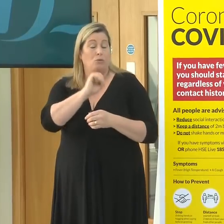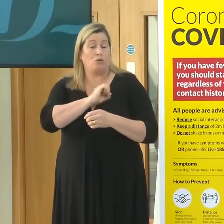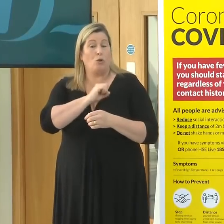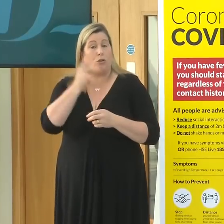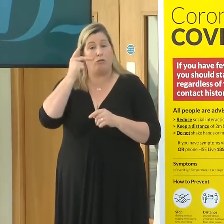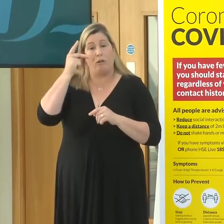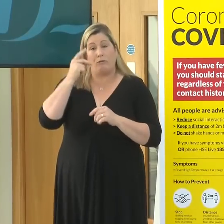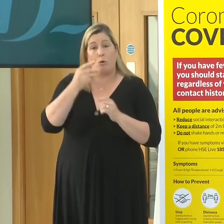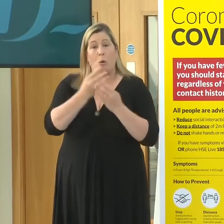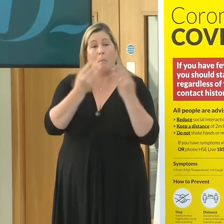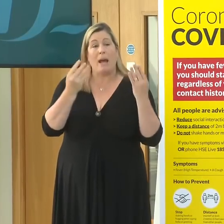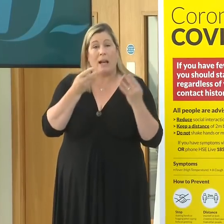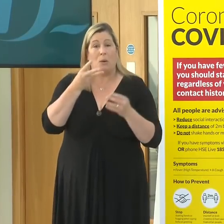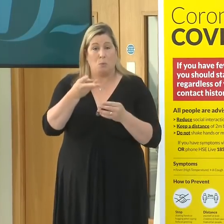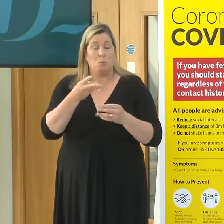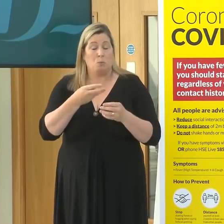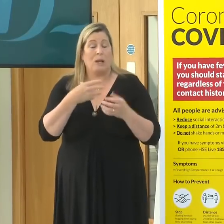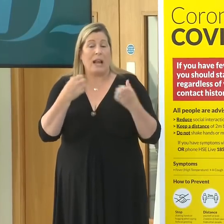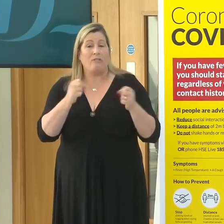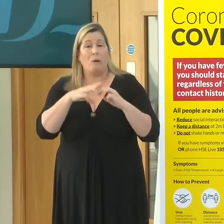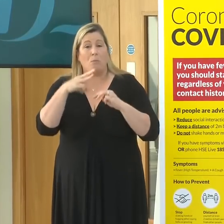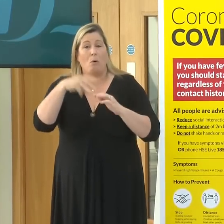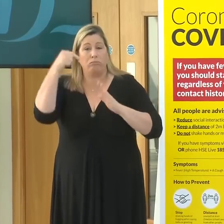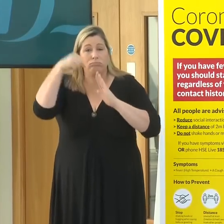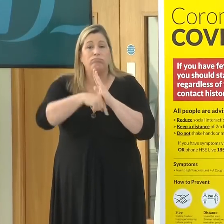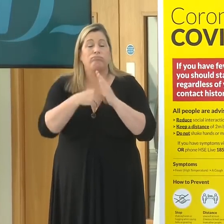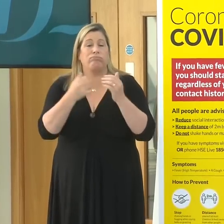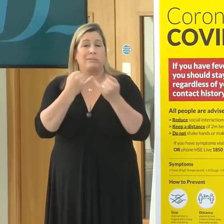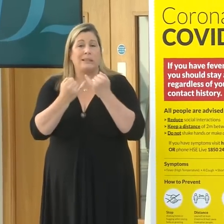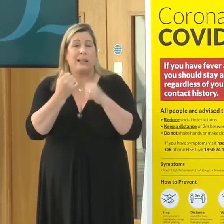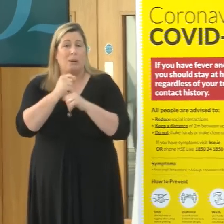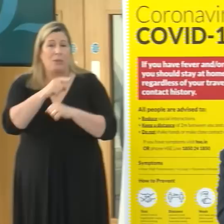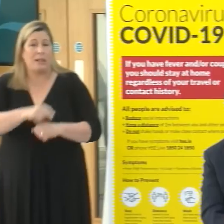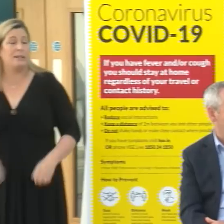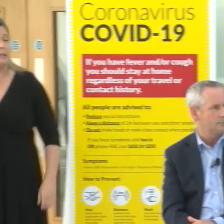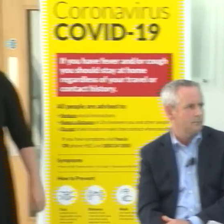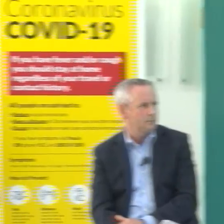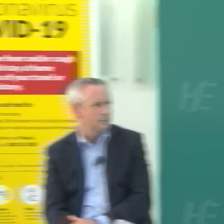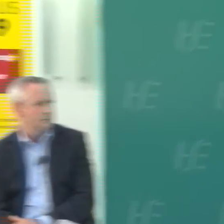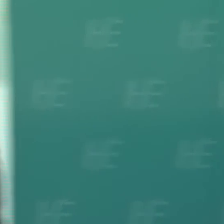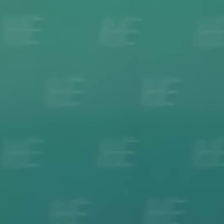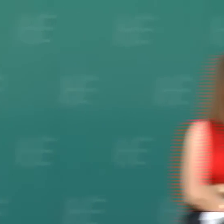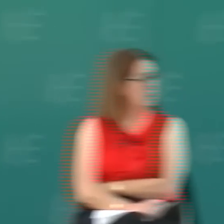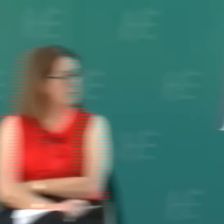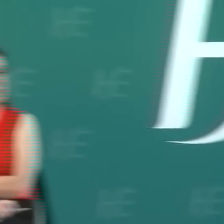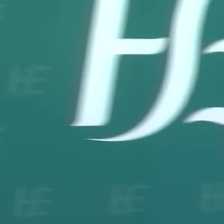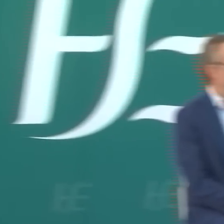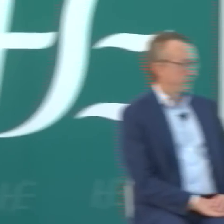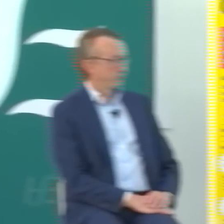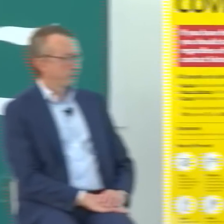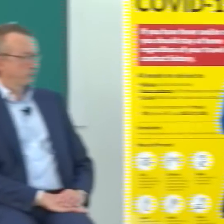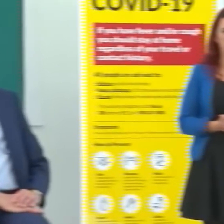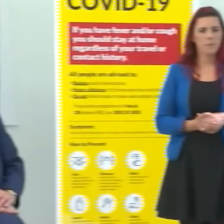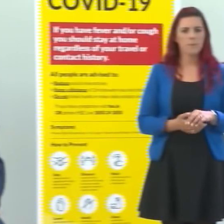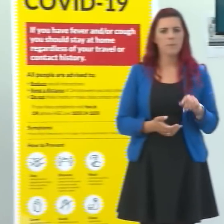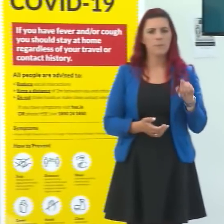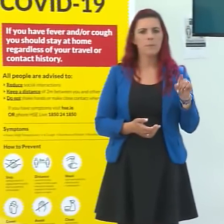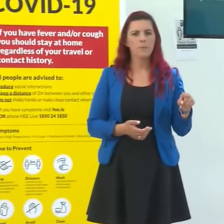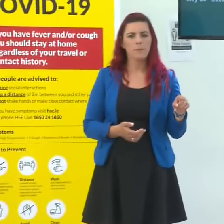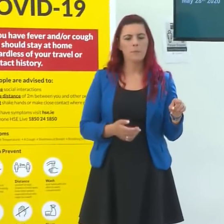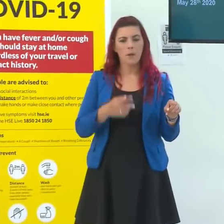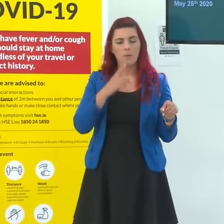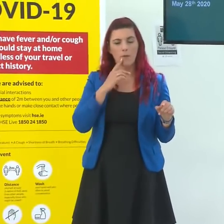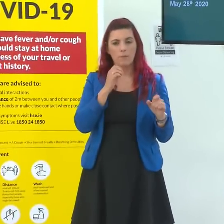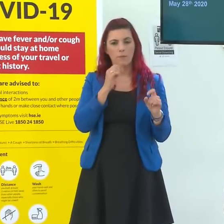they'll engage on. Just bring David in on that as well, Jack. Because yeah, and I might just clarify one of the earlier comments in